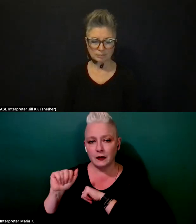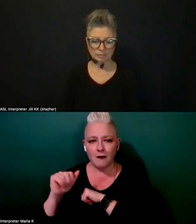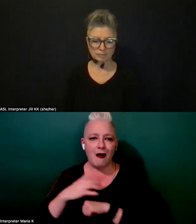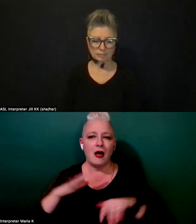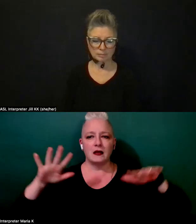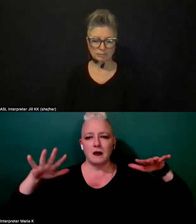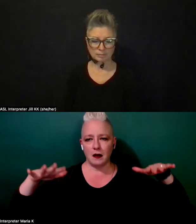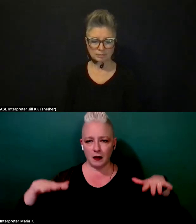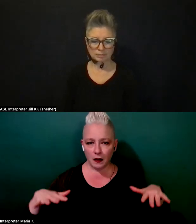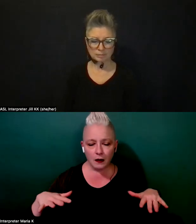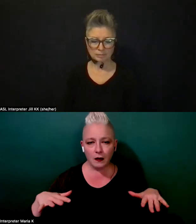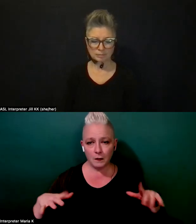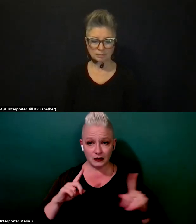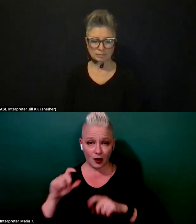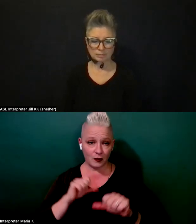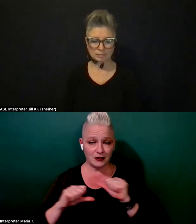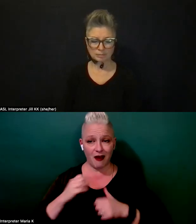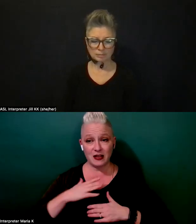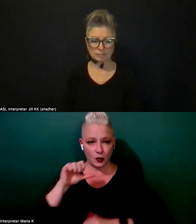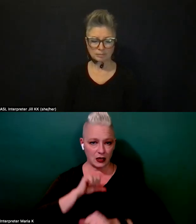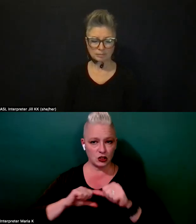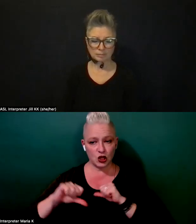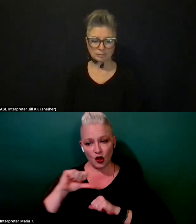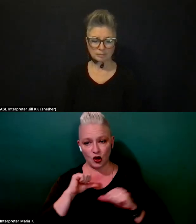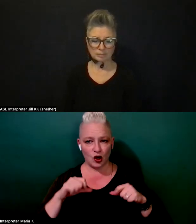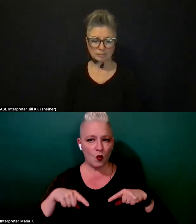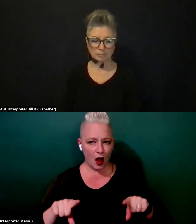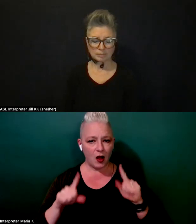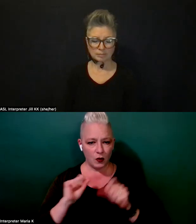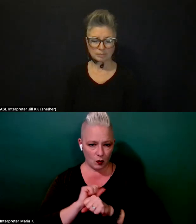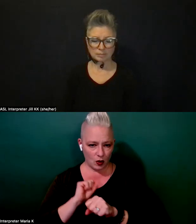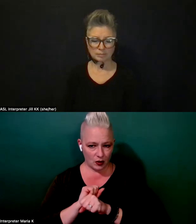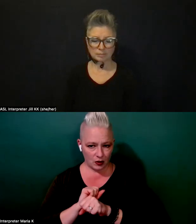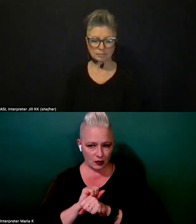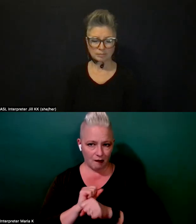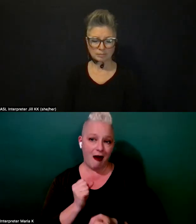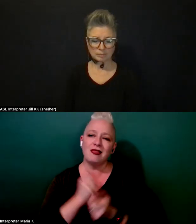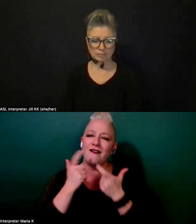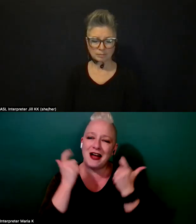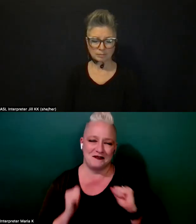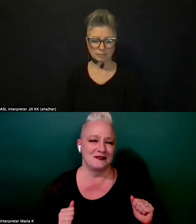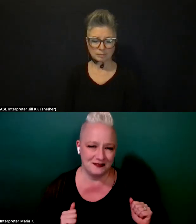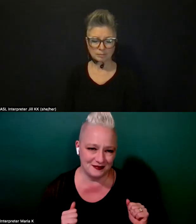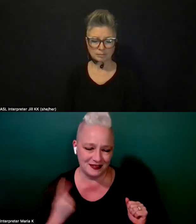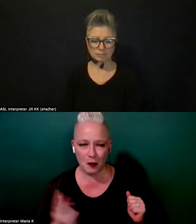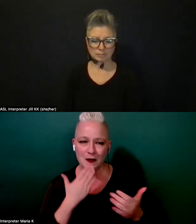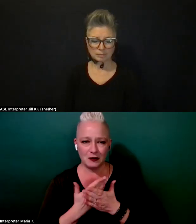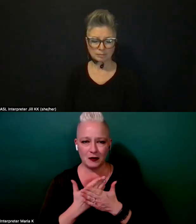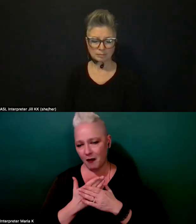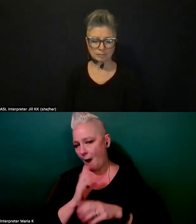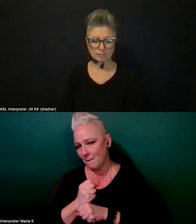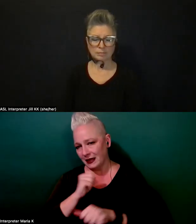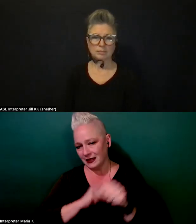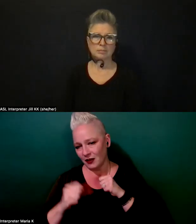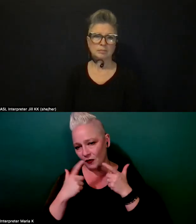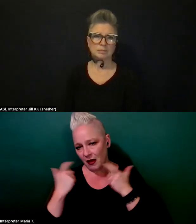we can like talk to each other and enjoy each other's like company while we work. And I love to laugh, so it's always good like when we can like make each other laugh